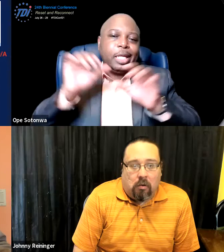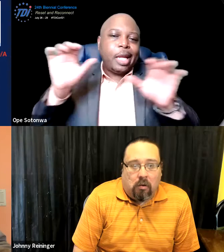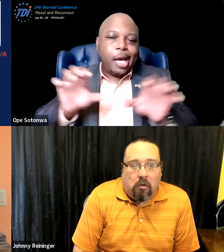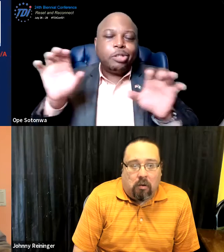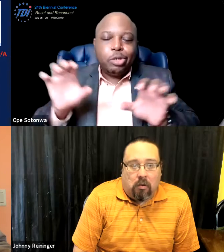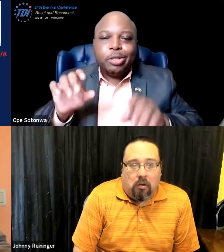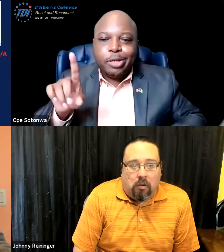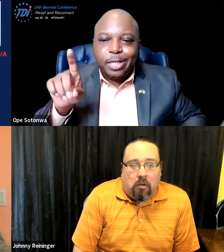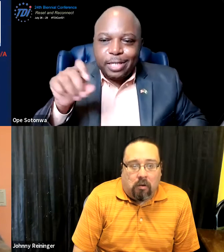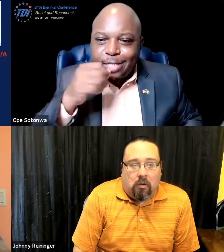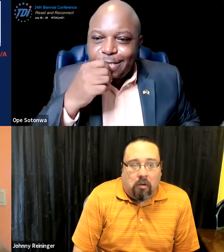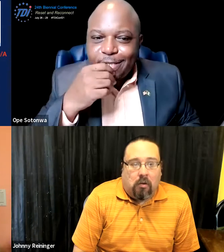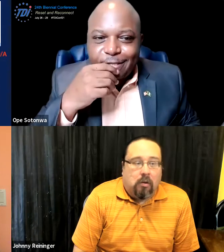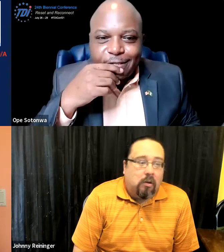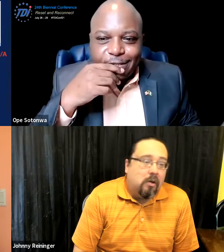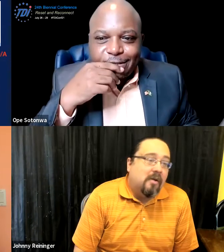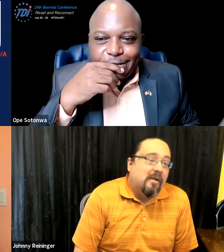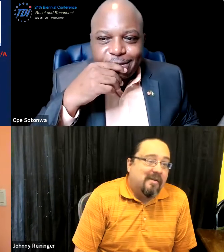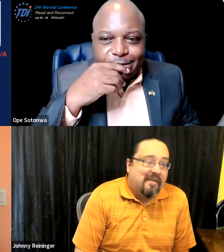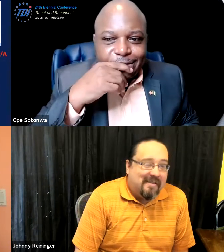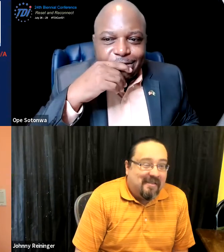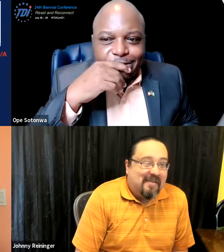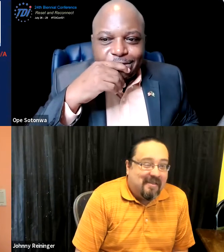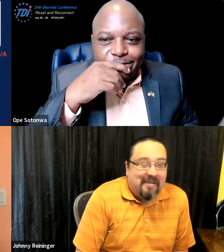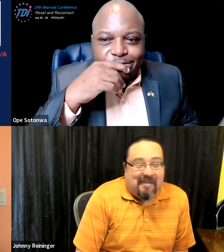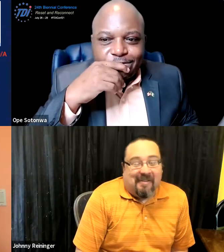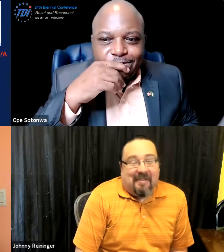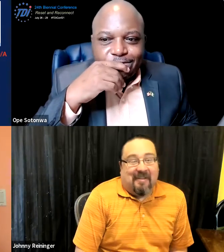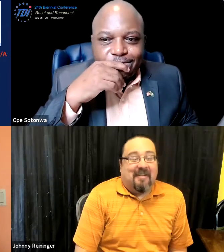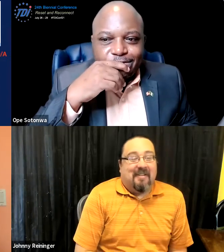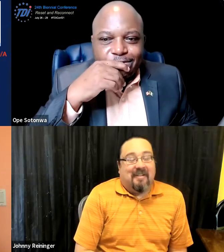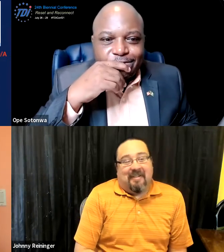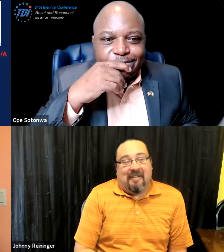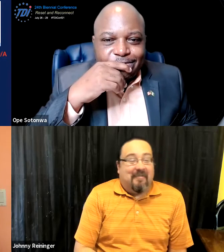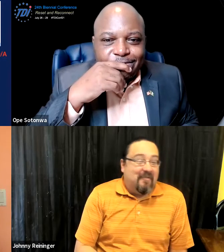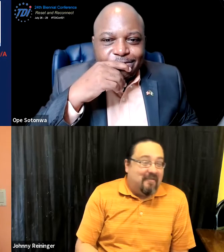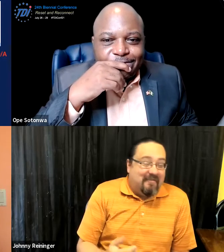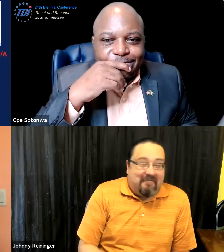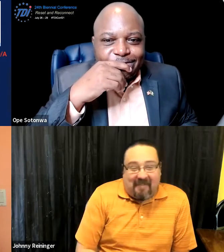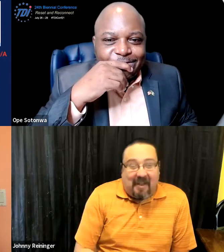And not just, words, but we want to put that into action.